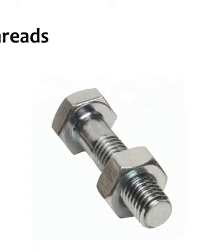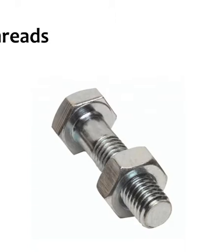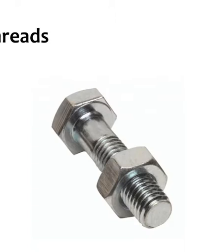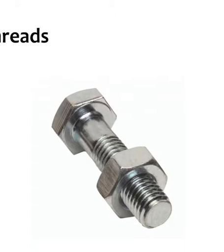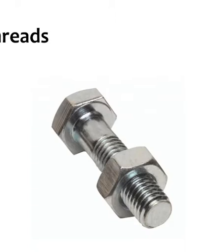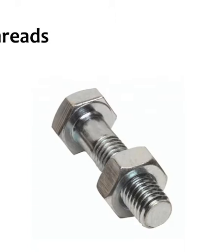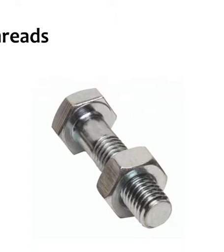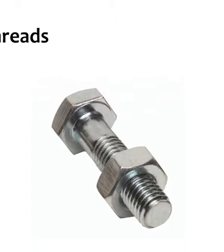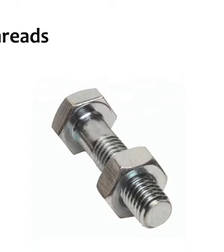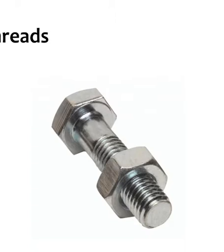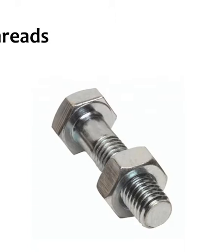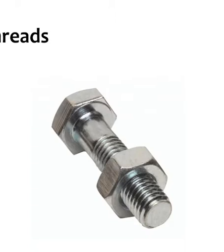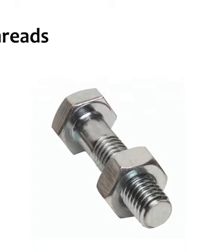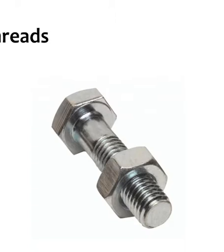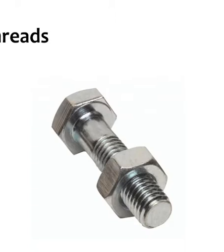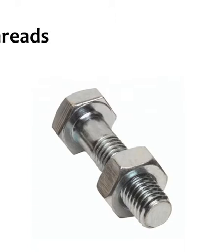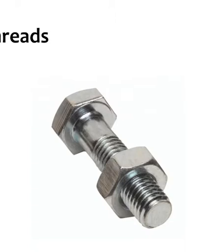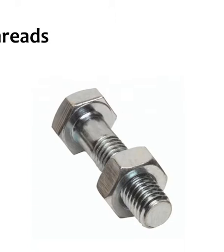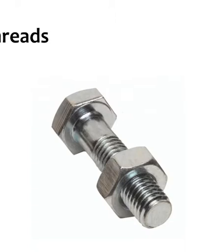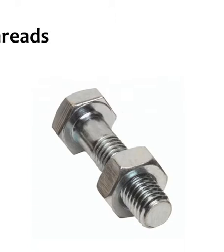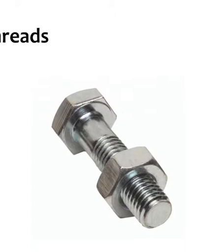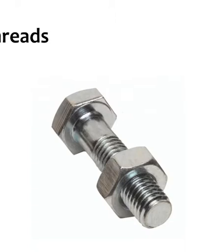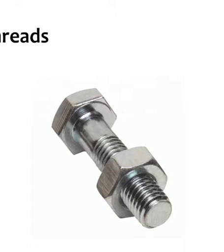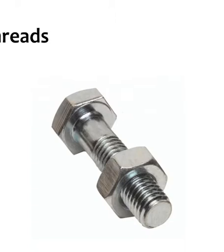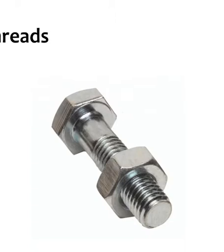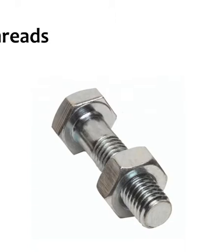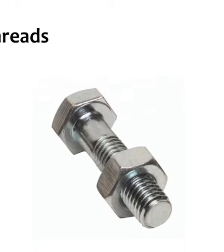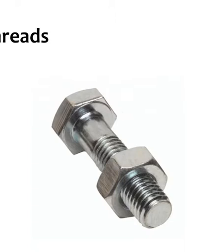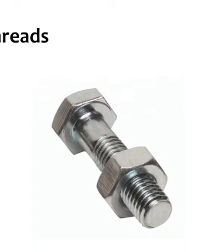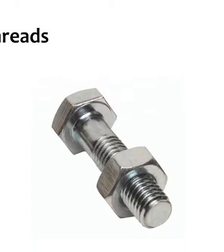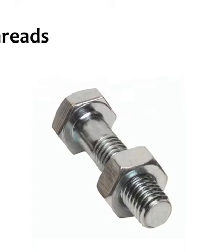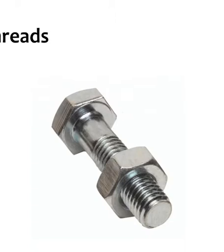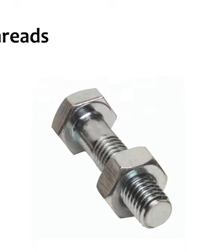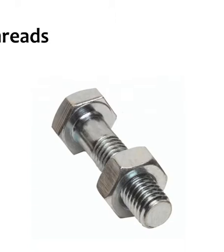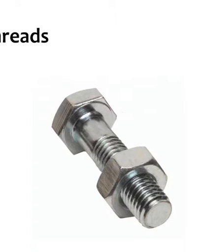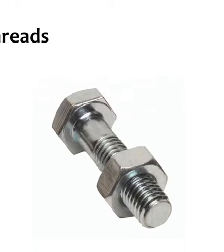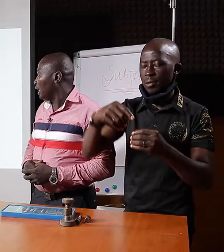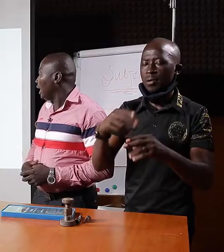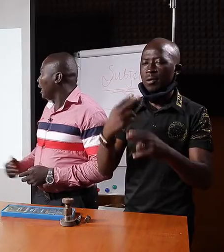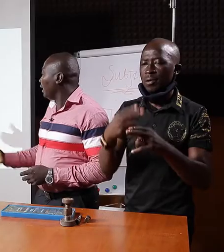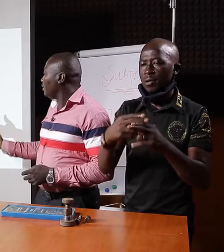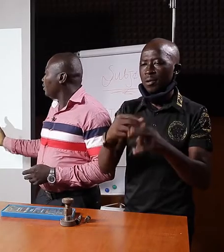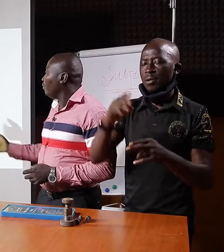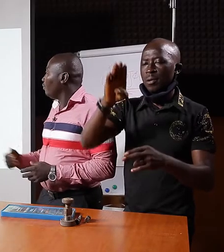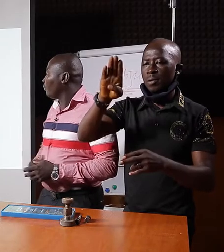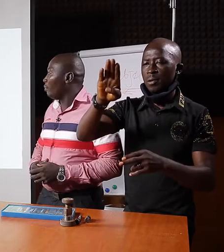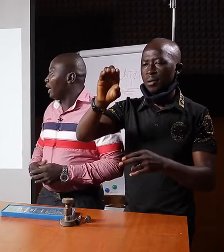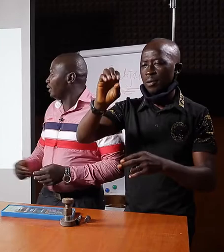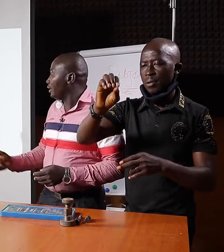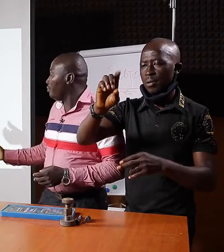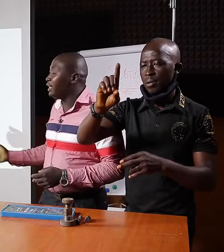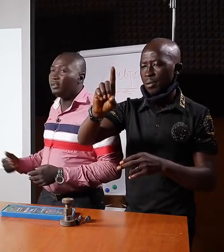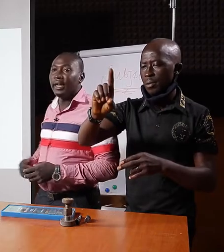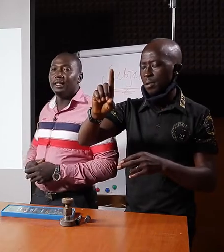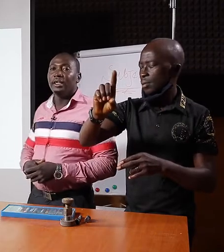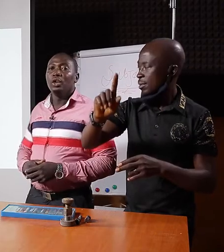right is the male external thread, which is called the bolt. And from